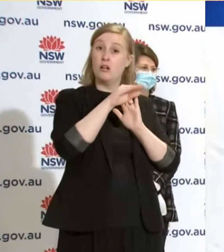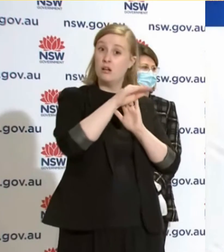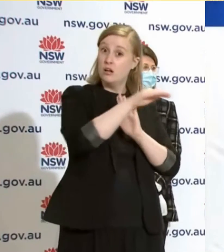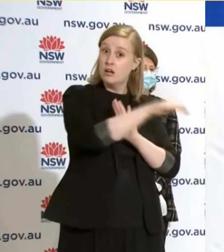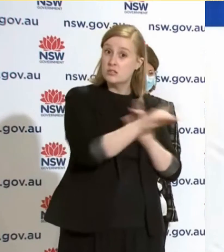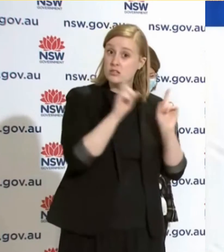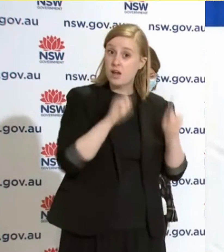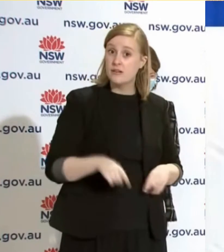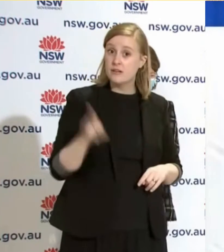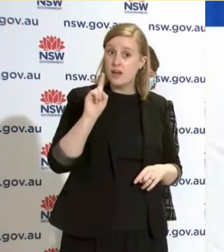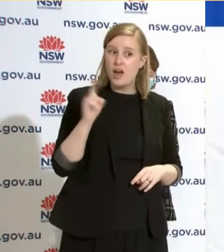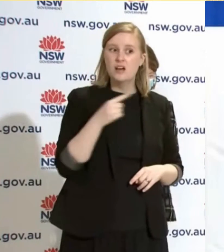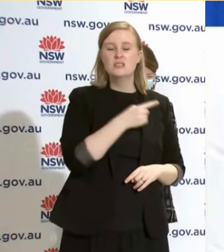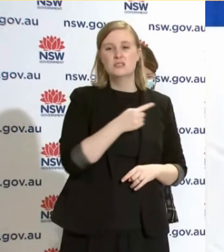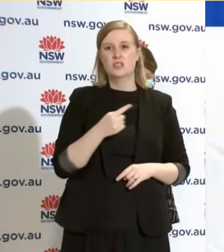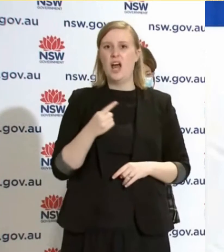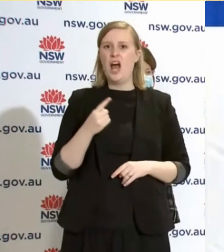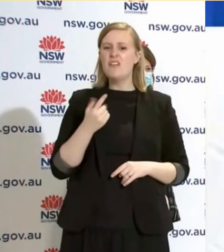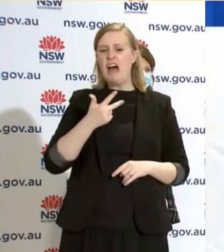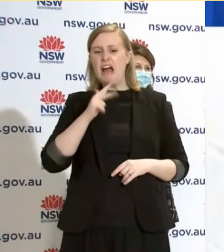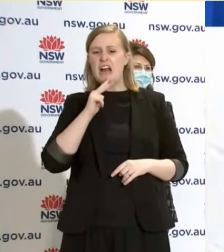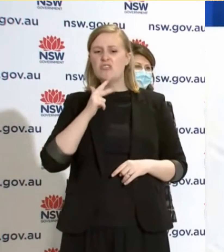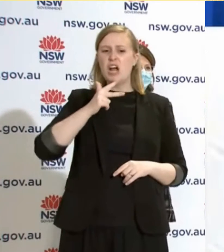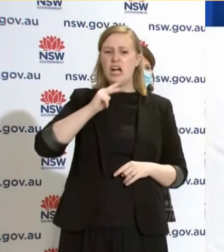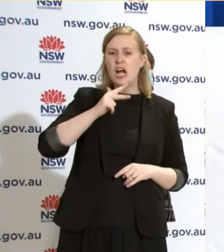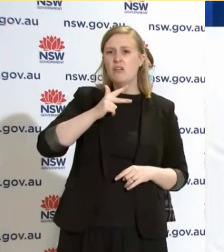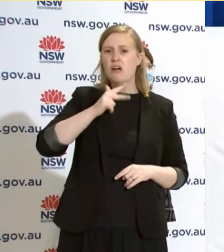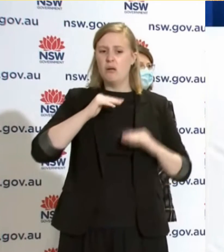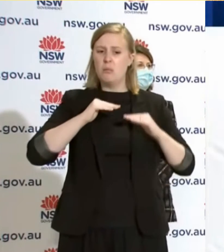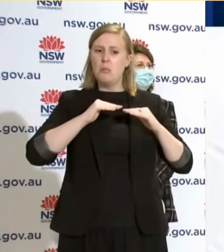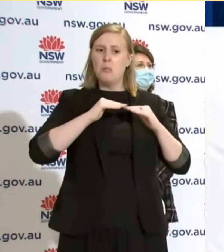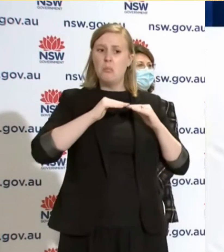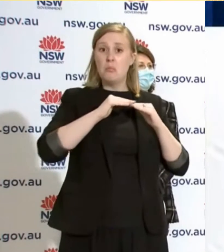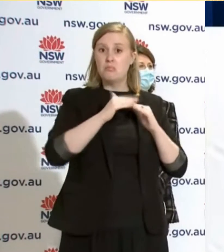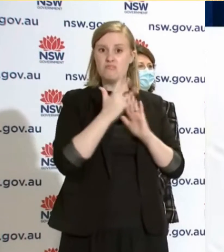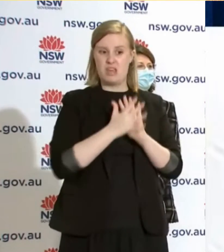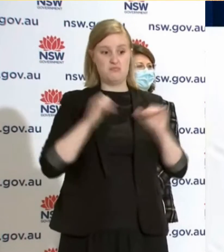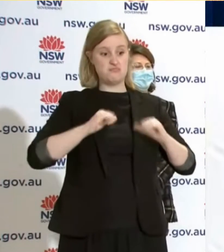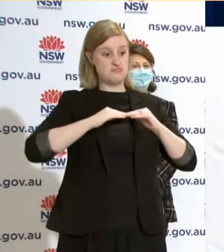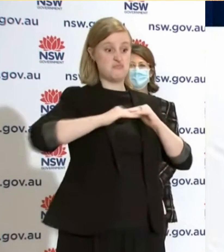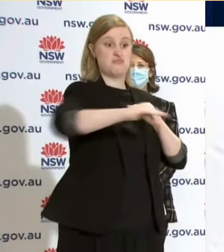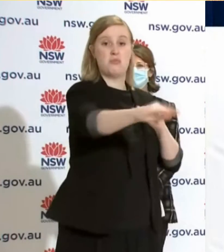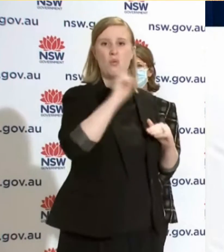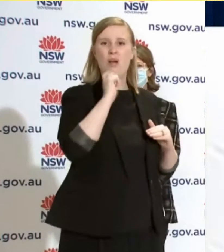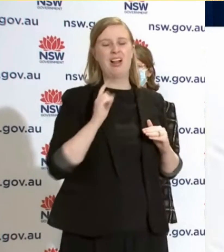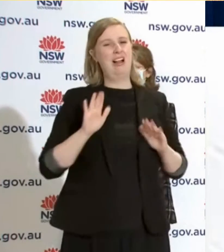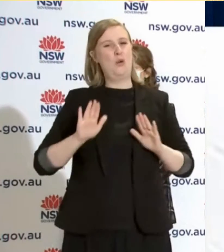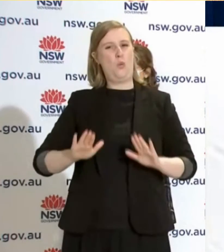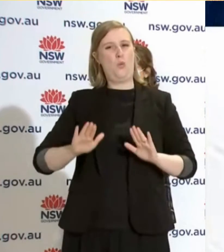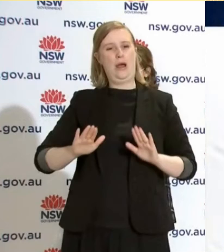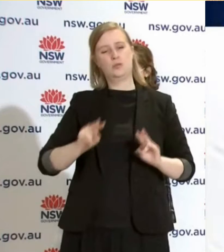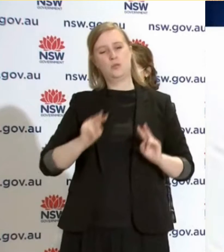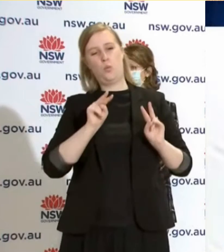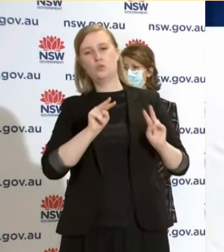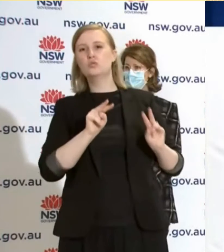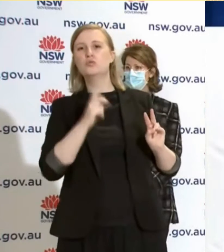we're focused on is, again, I don't want people to ride the roller coaster of emotions on the case numbers every day. Let's get focused on the